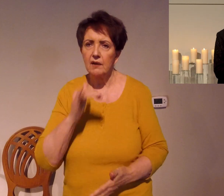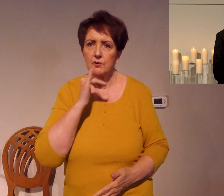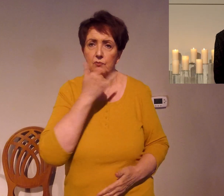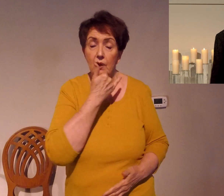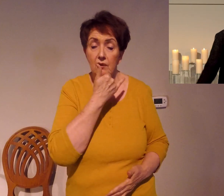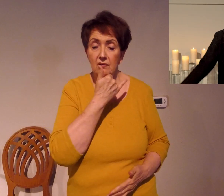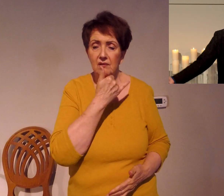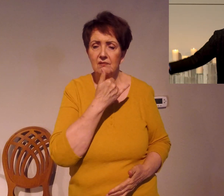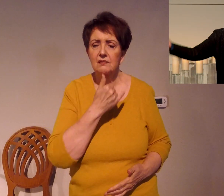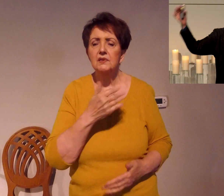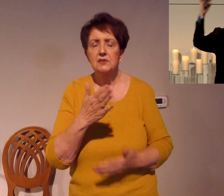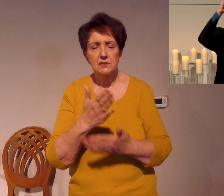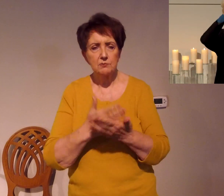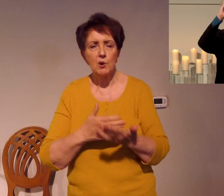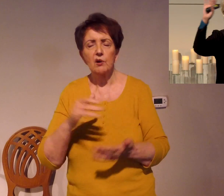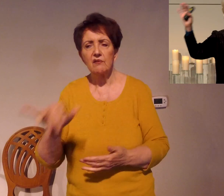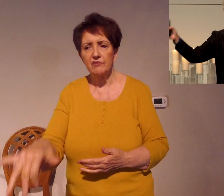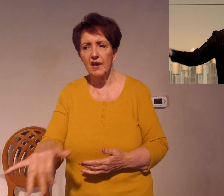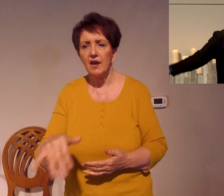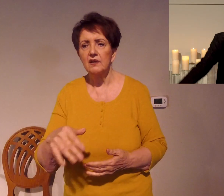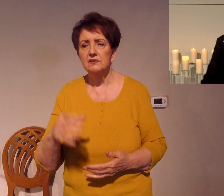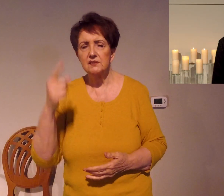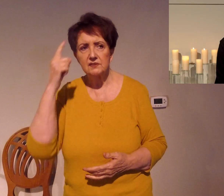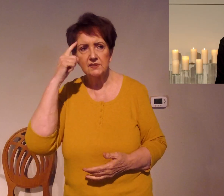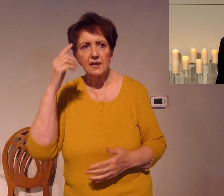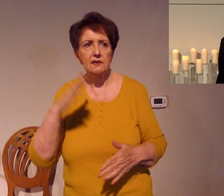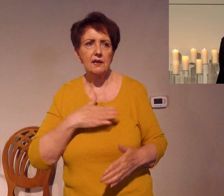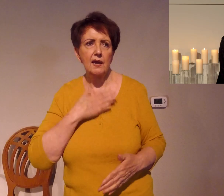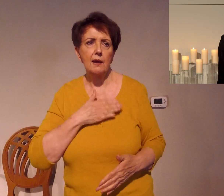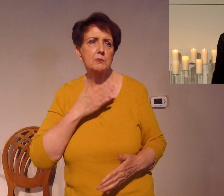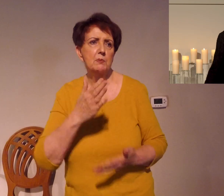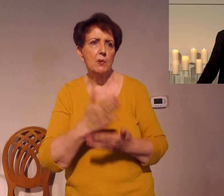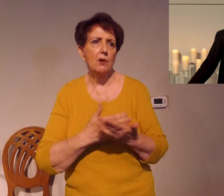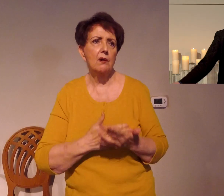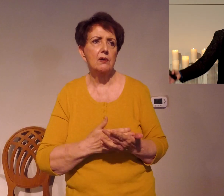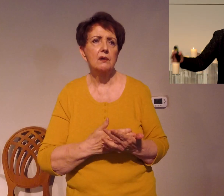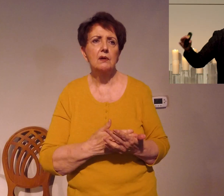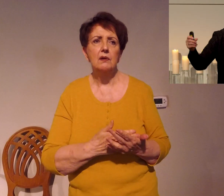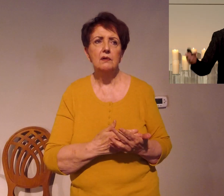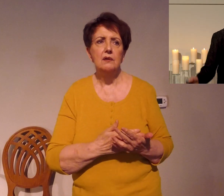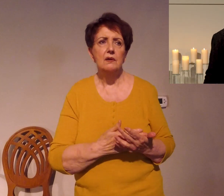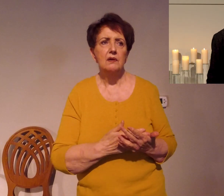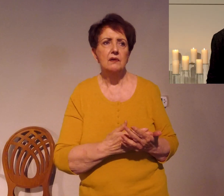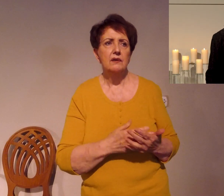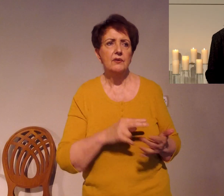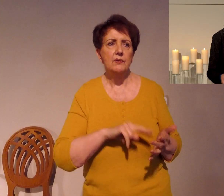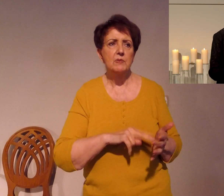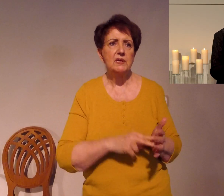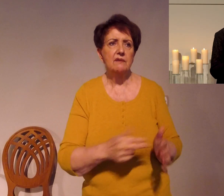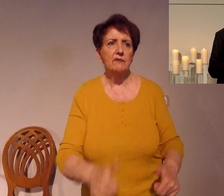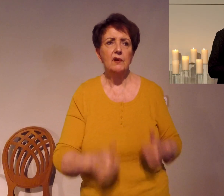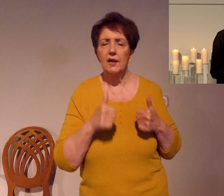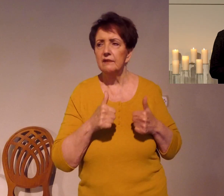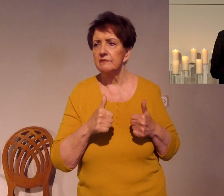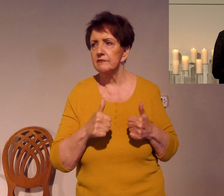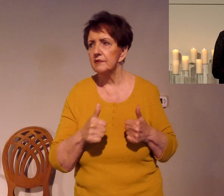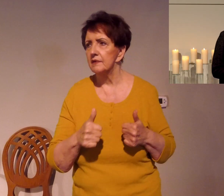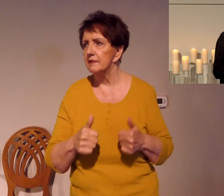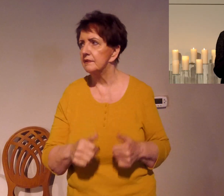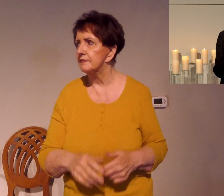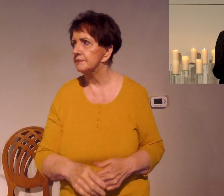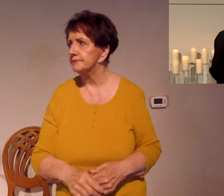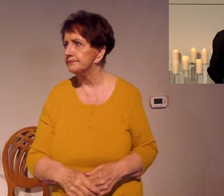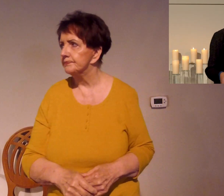It's just a natural, sane, happy part of the meaningful life that we're